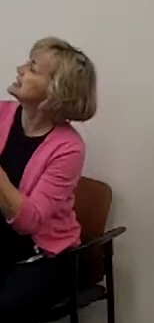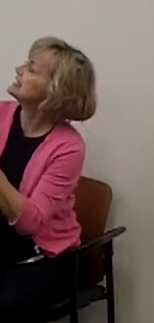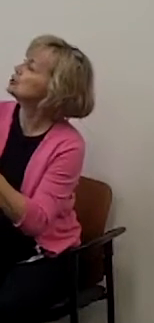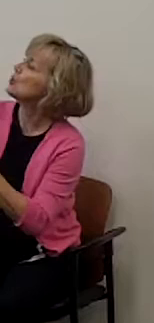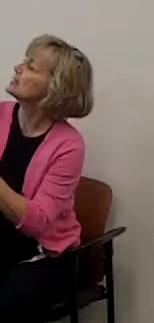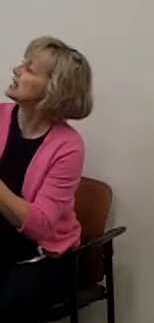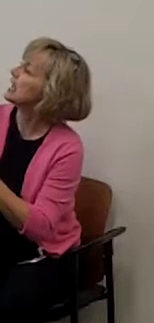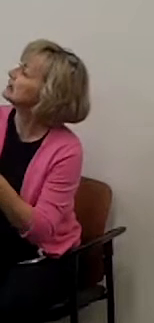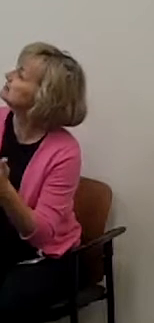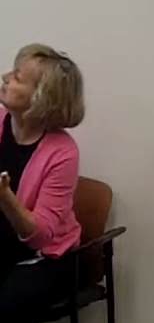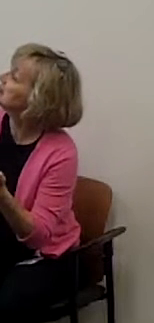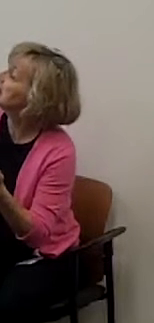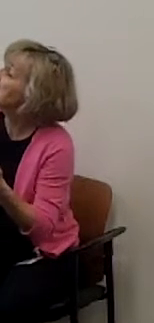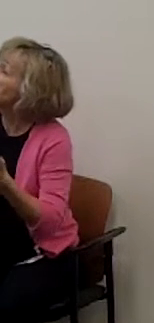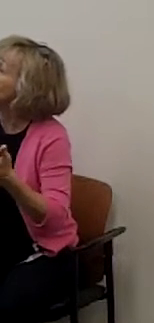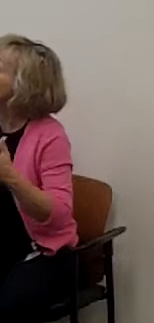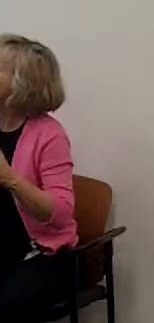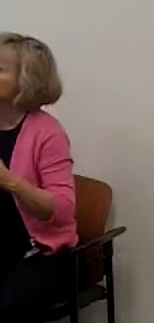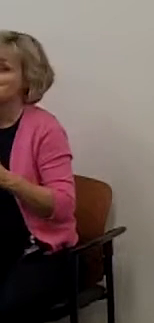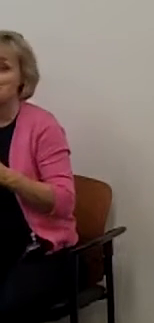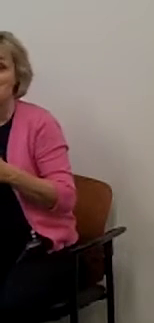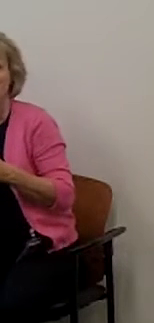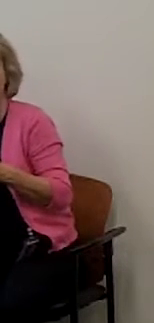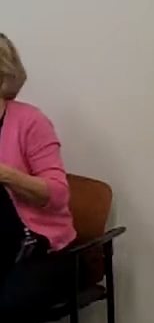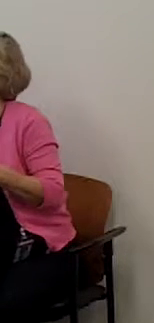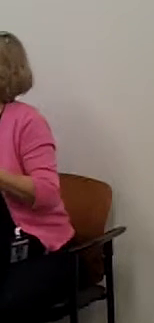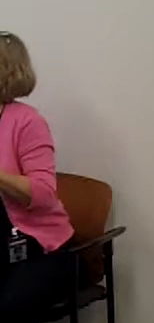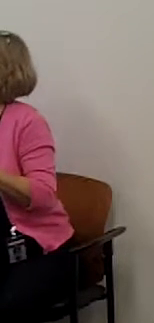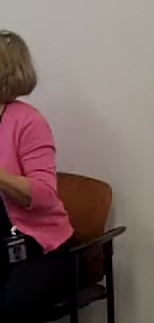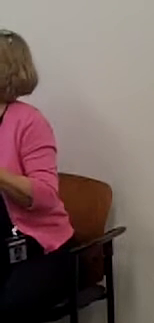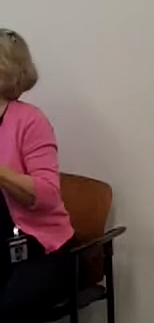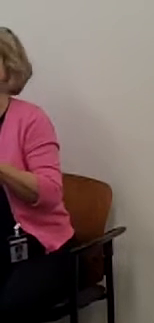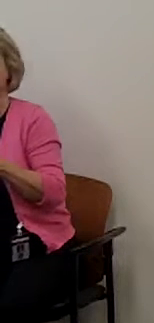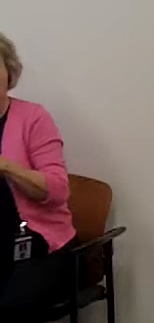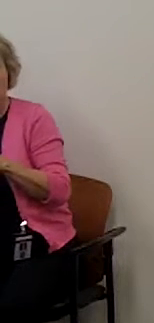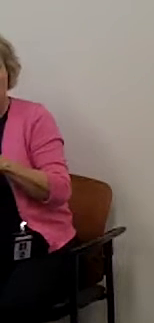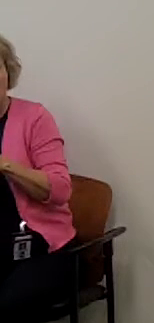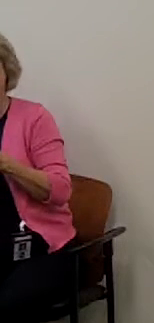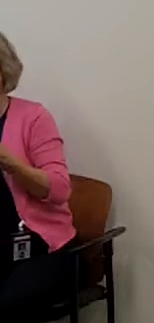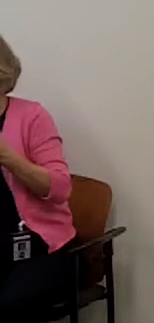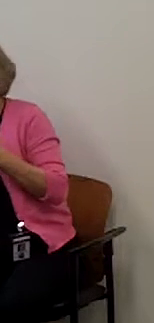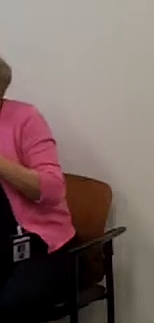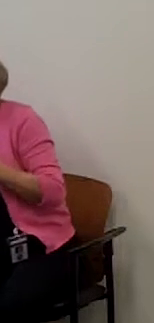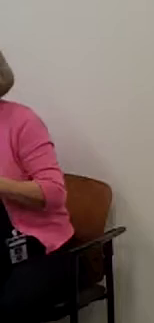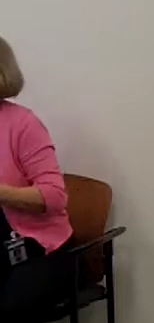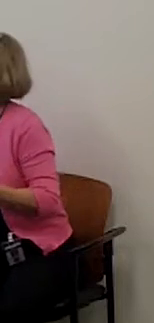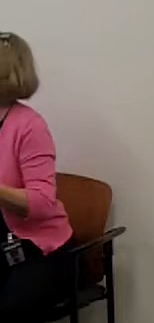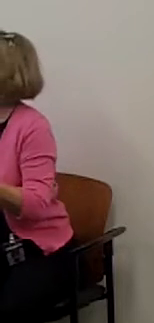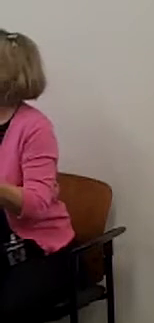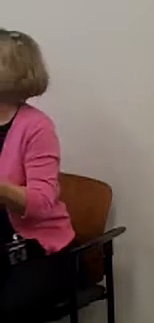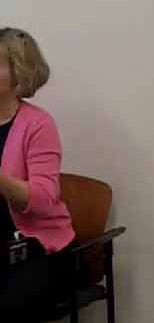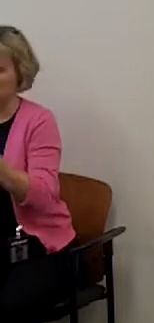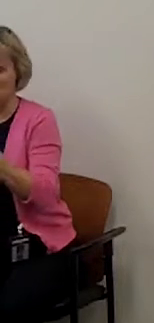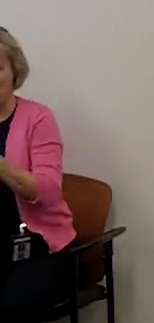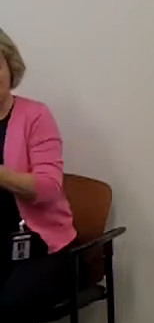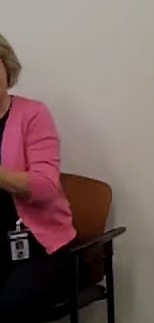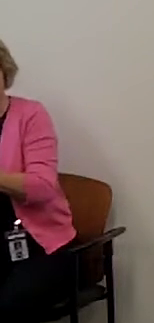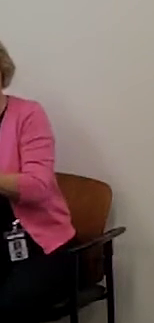America. Kind of, I don't know if a lot of people know this, but that how many there are, and they account for more